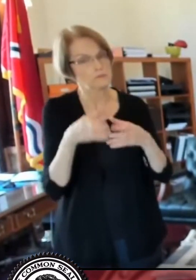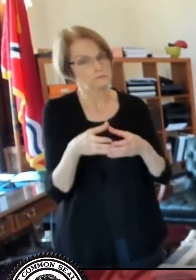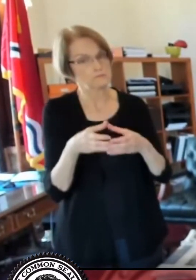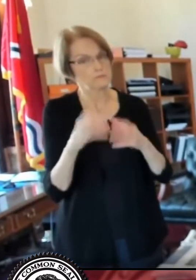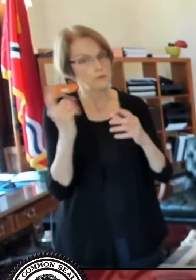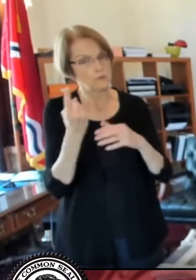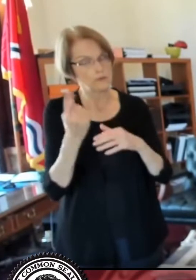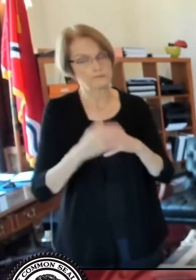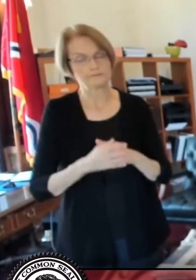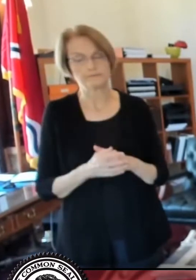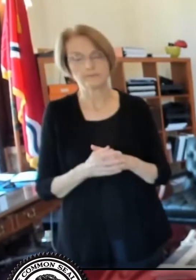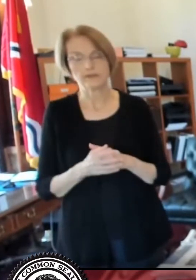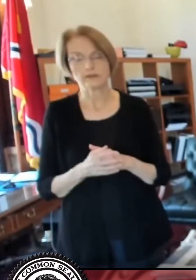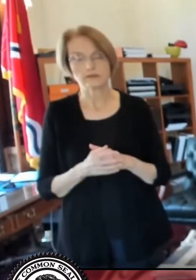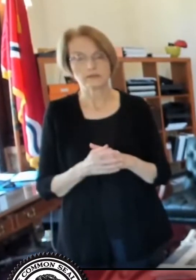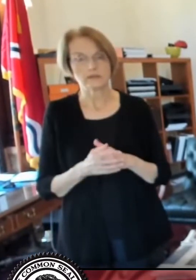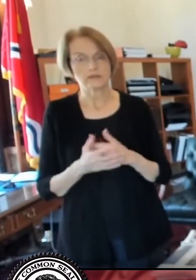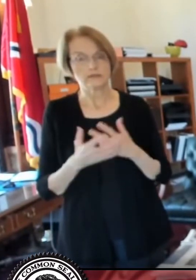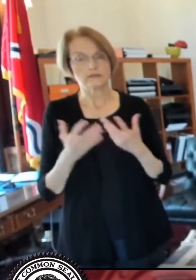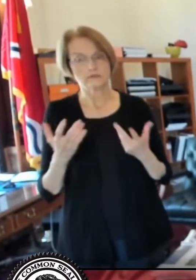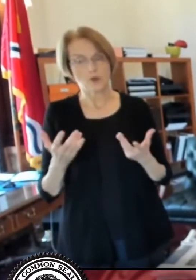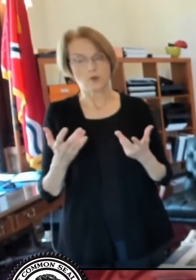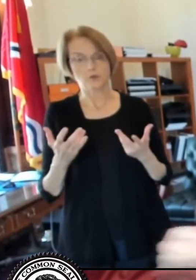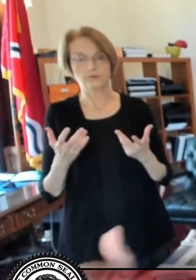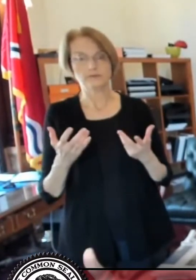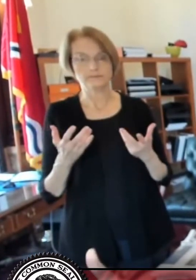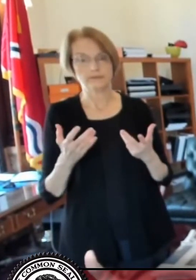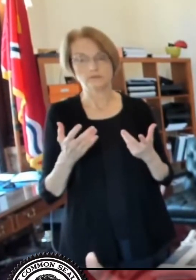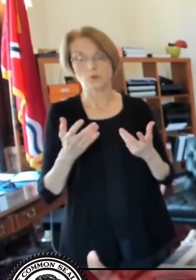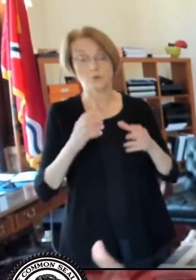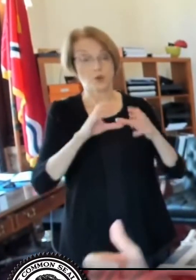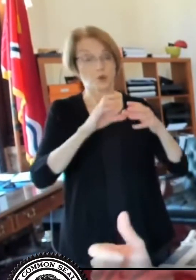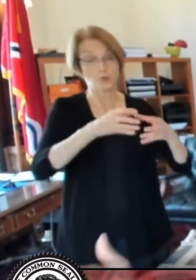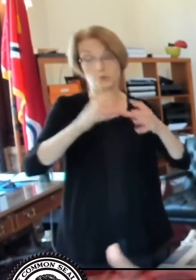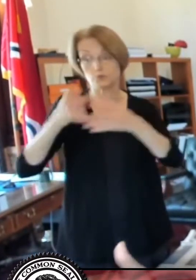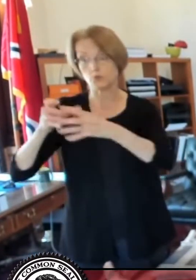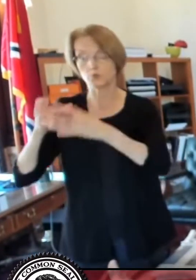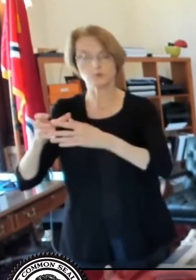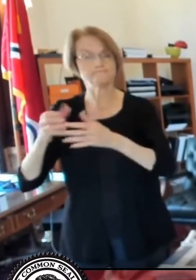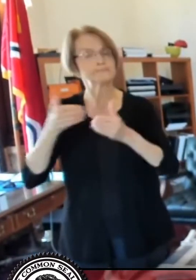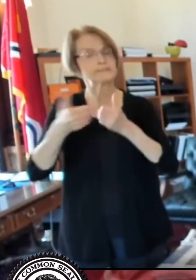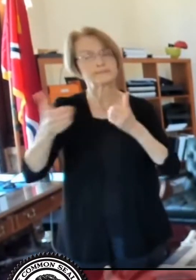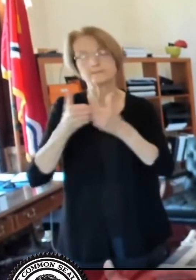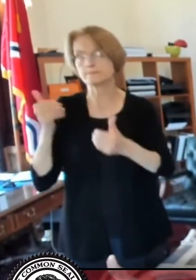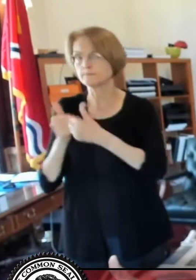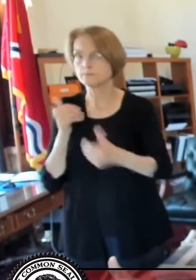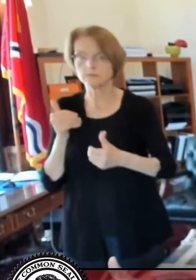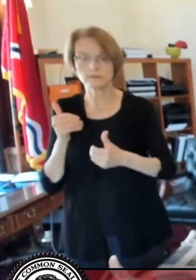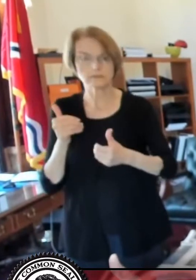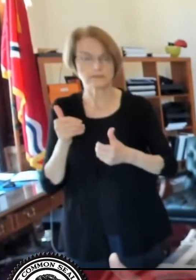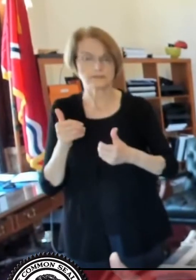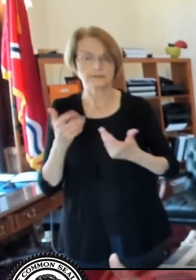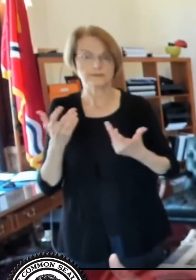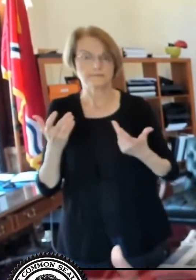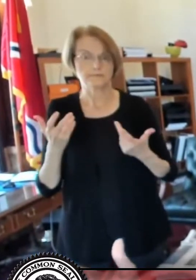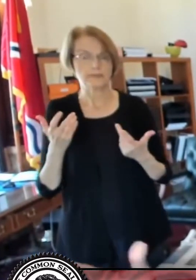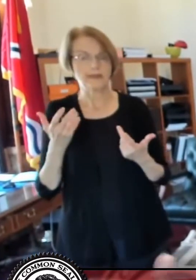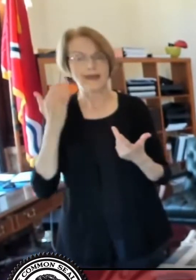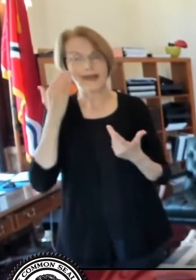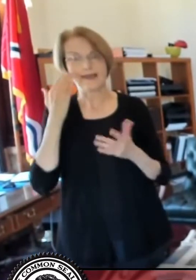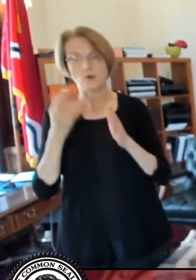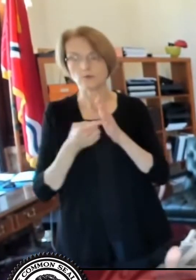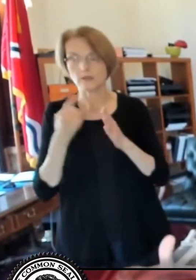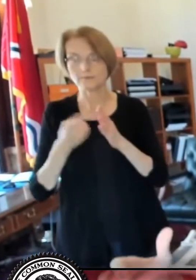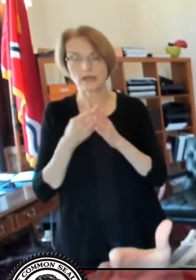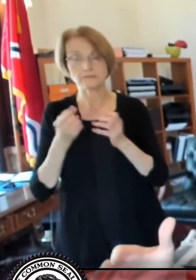Be sure that you socially distance from other groups. And I know sometimes, there are a lot